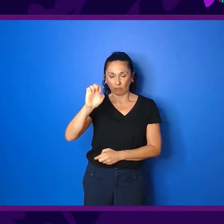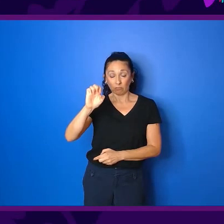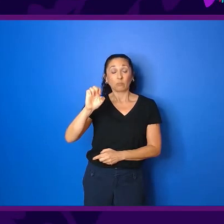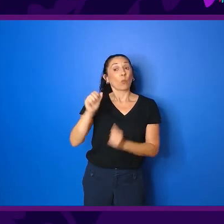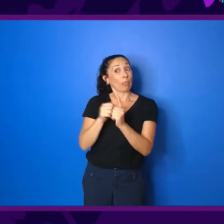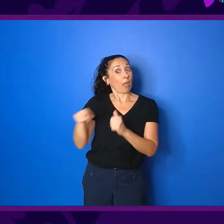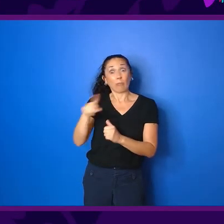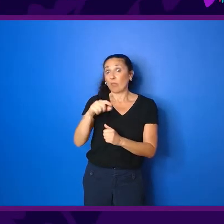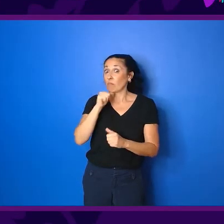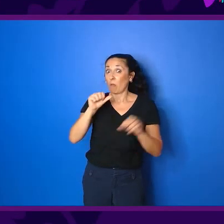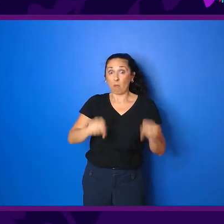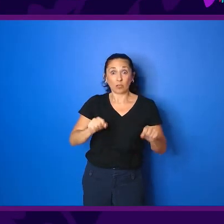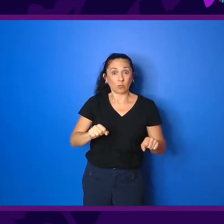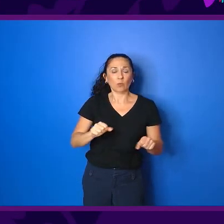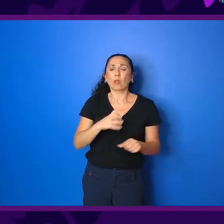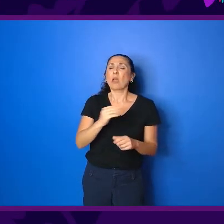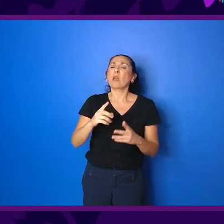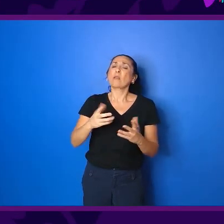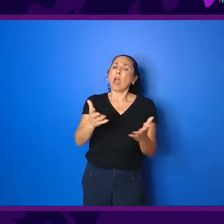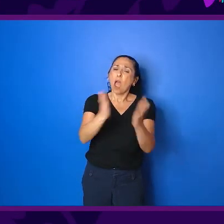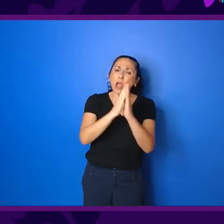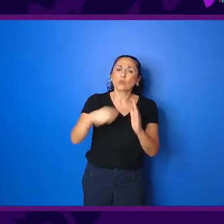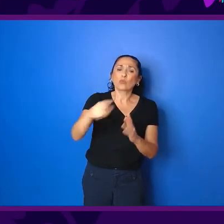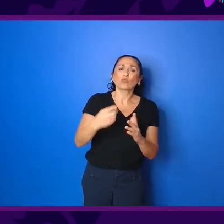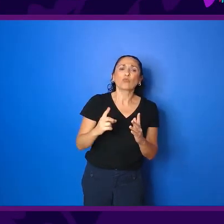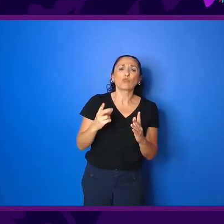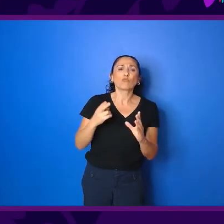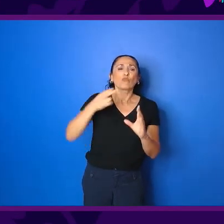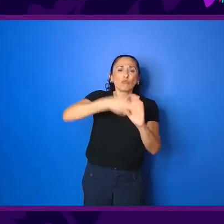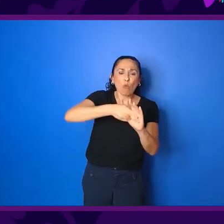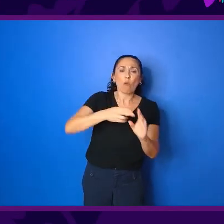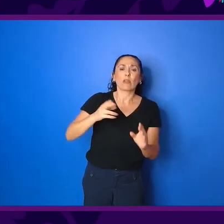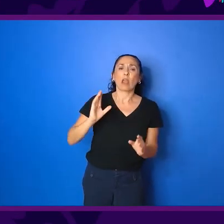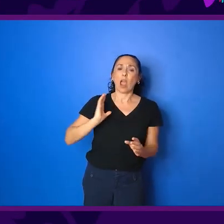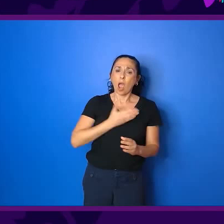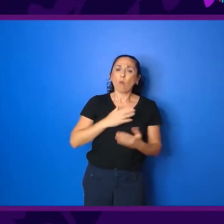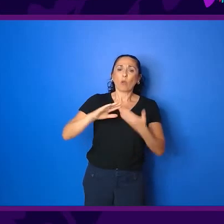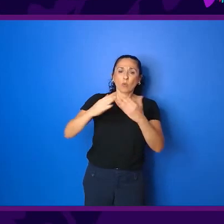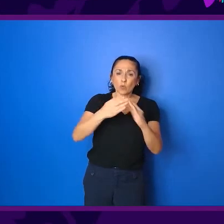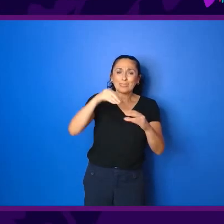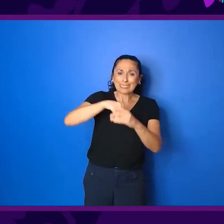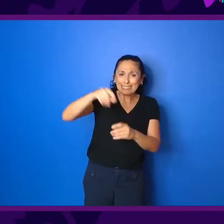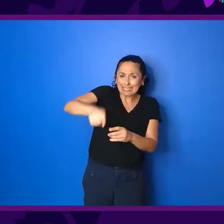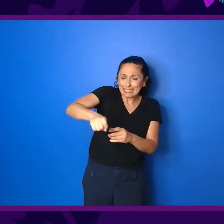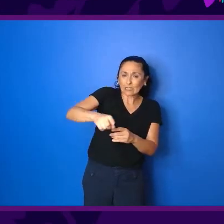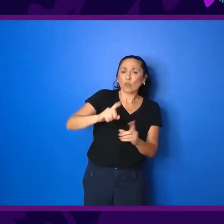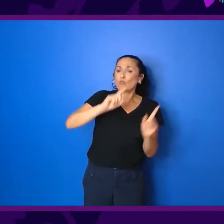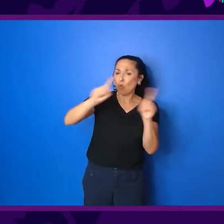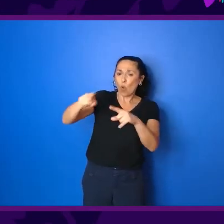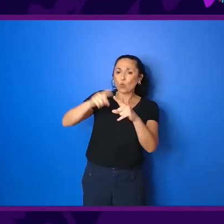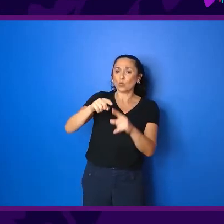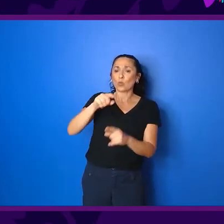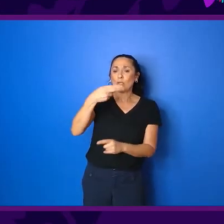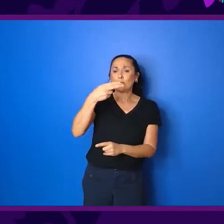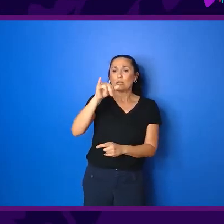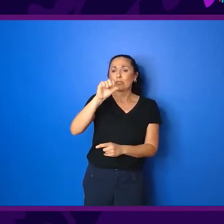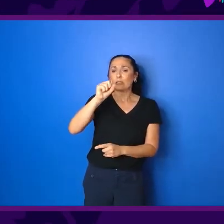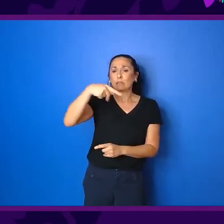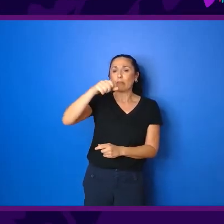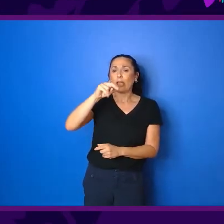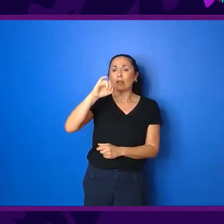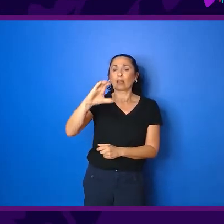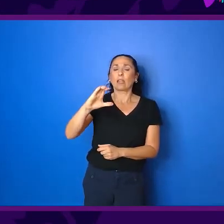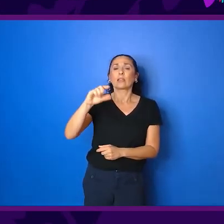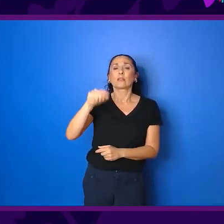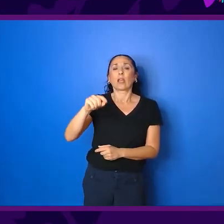the Hispanic Star Month of Action and support our communities in need. Go to HispanicStar.org and join the movement. Estamos on the